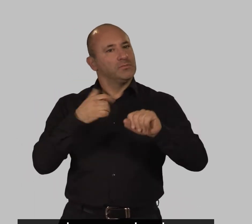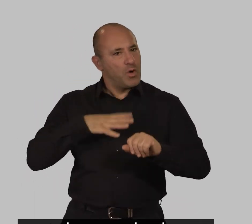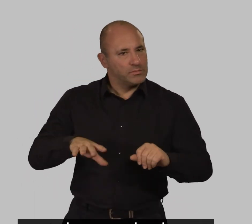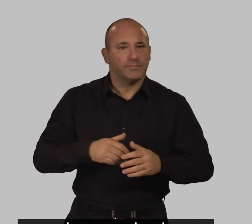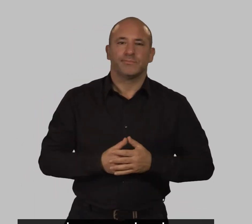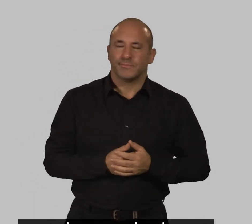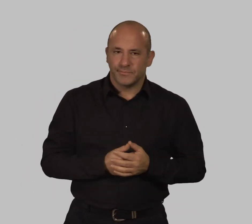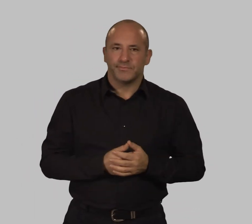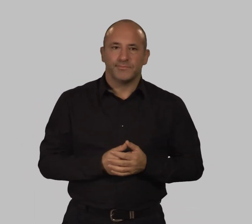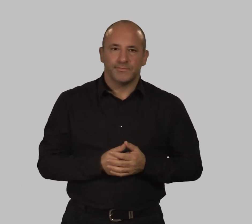it.